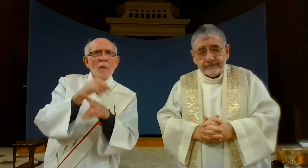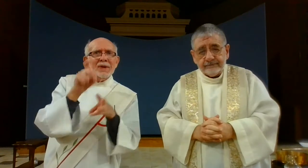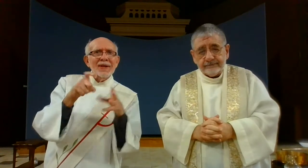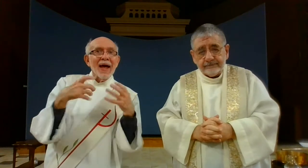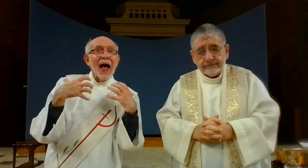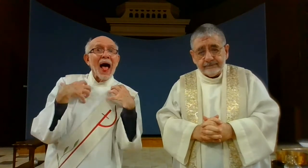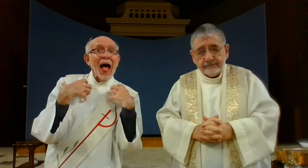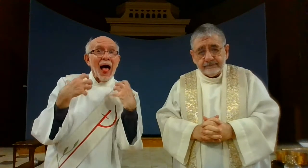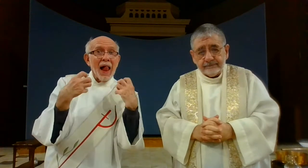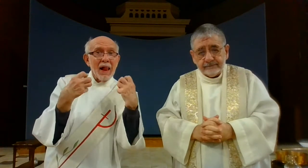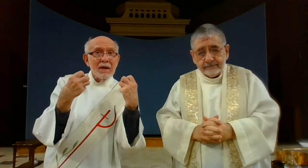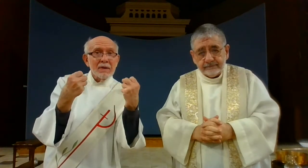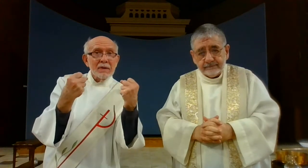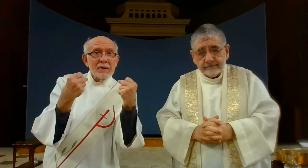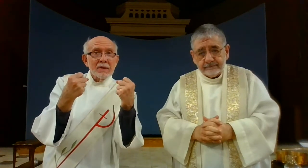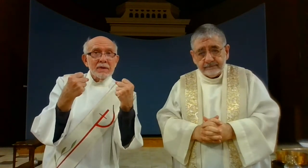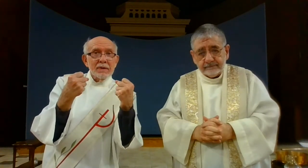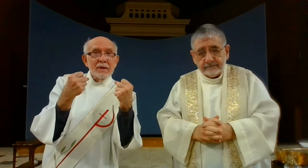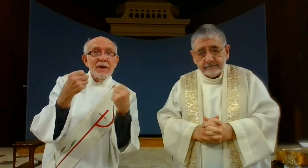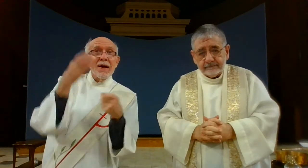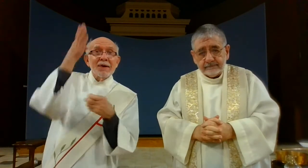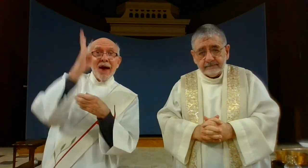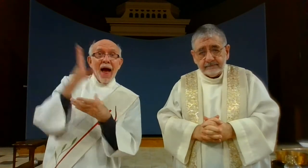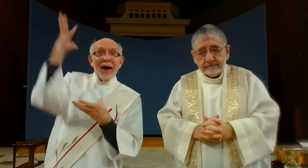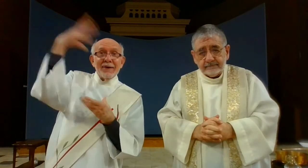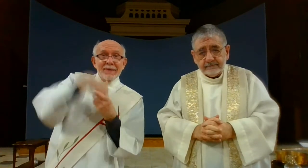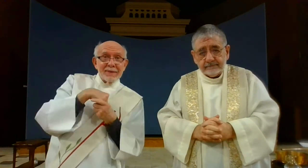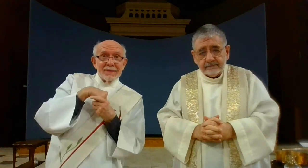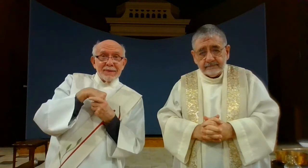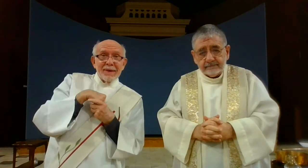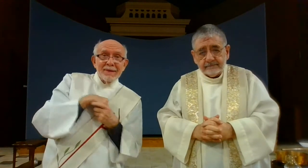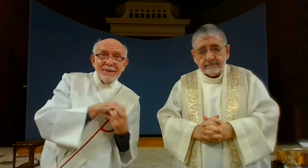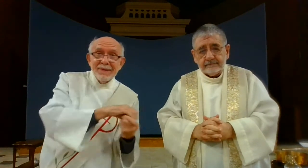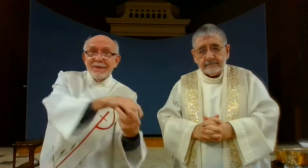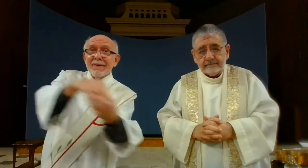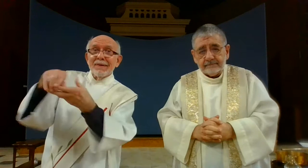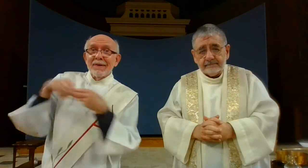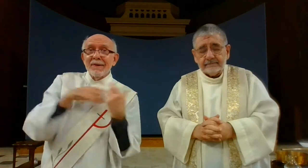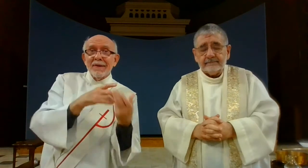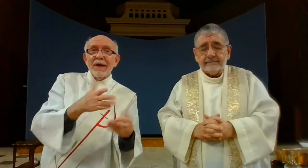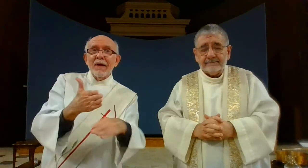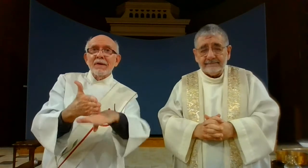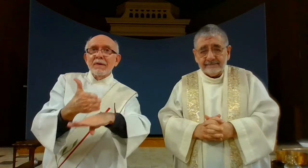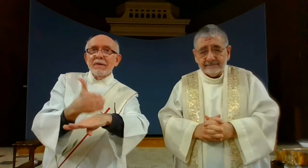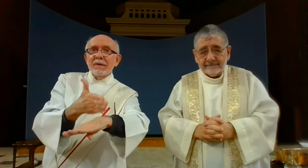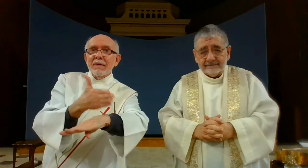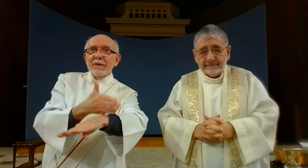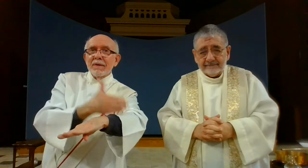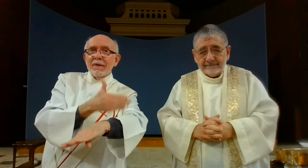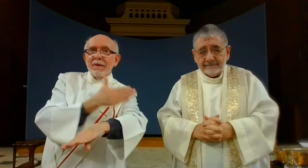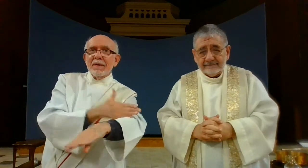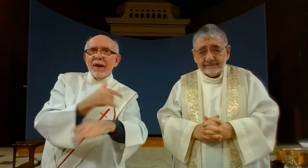We pray the world may regain its health as God is in each of us and improves